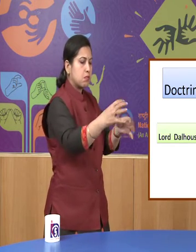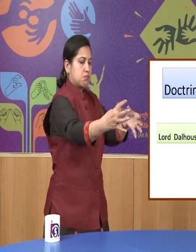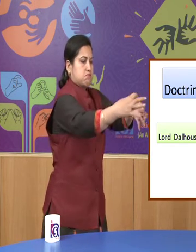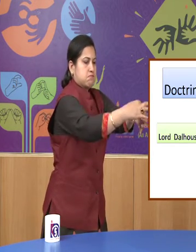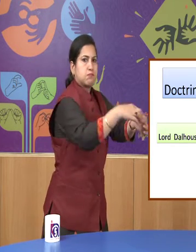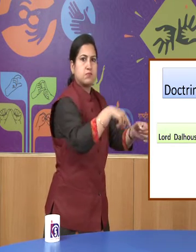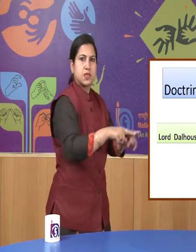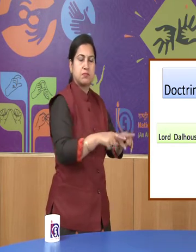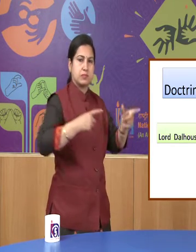like the soldiers,